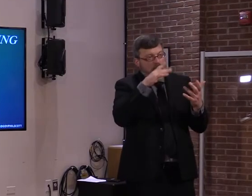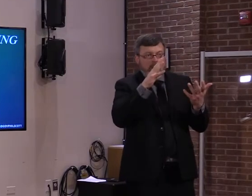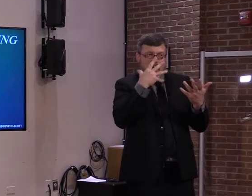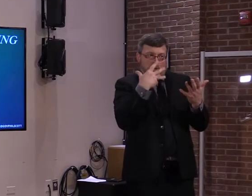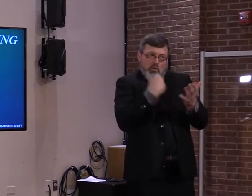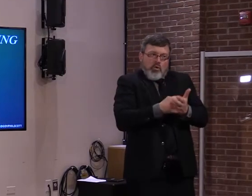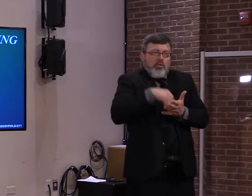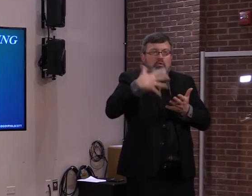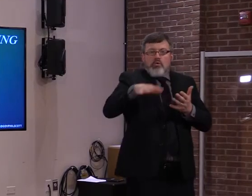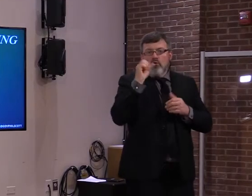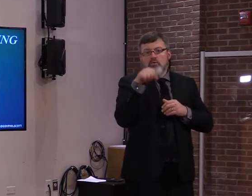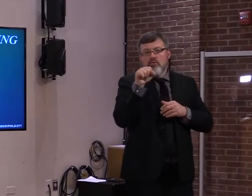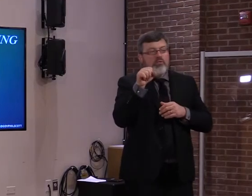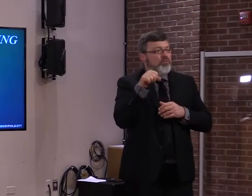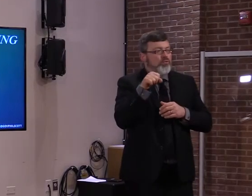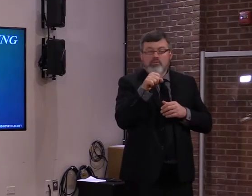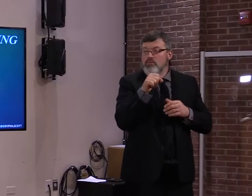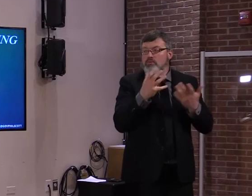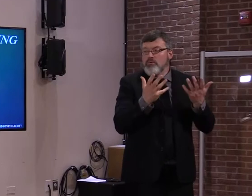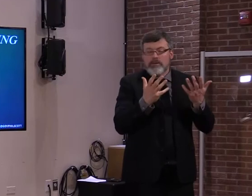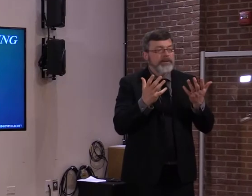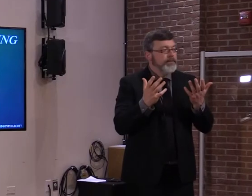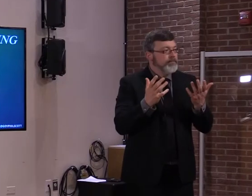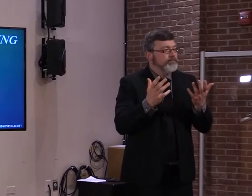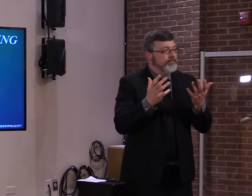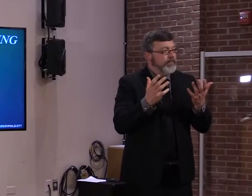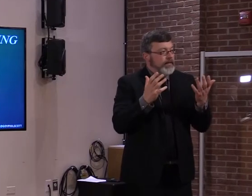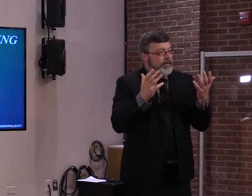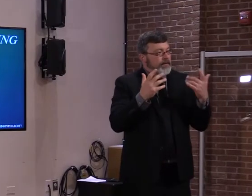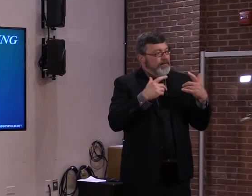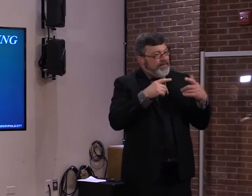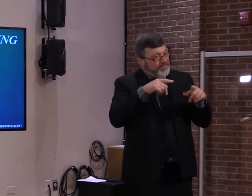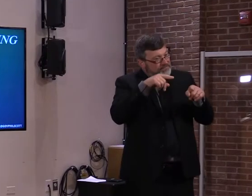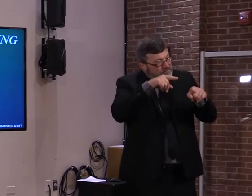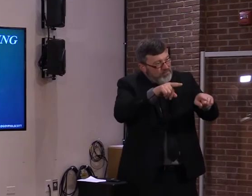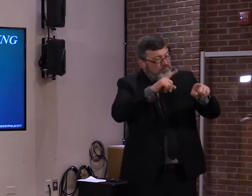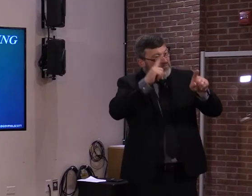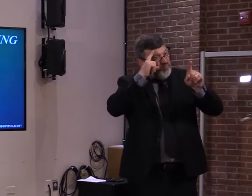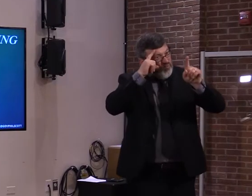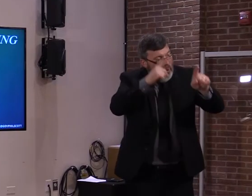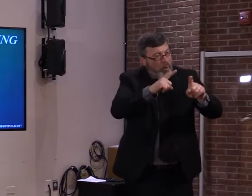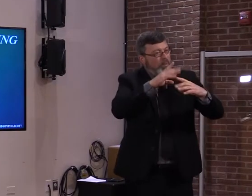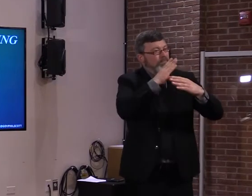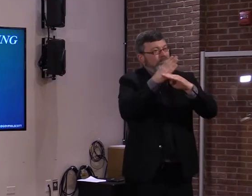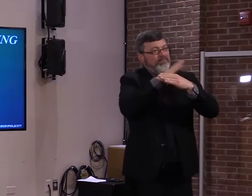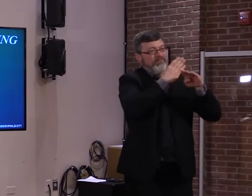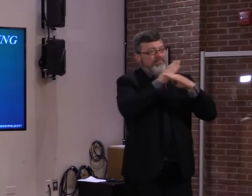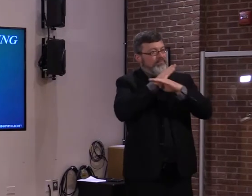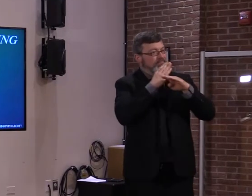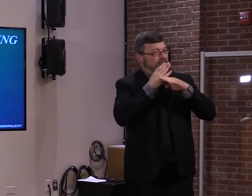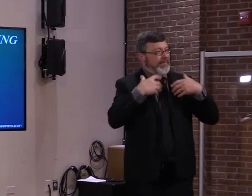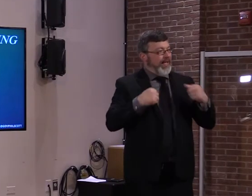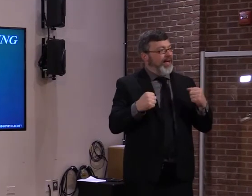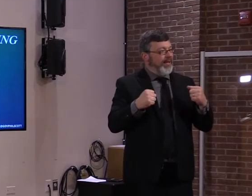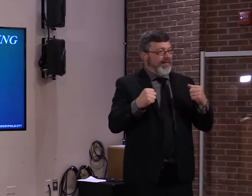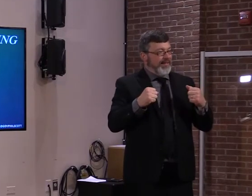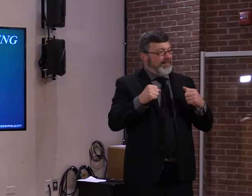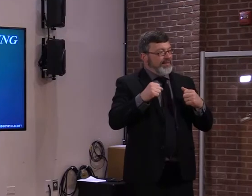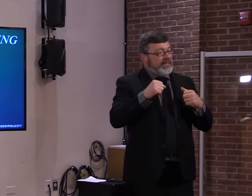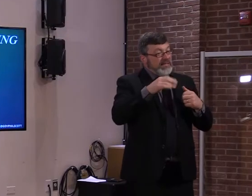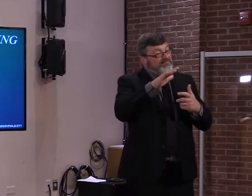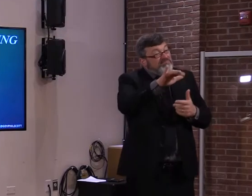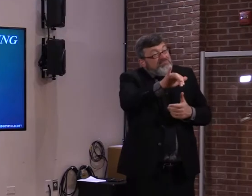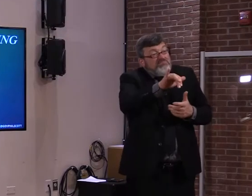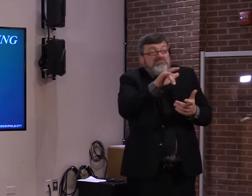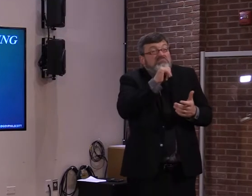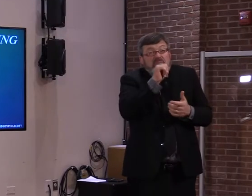about, preventive, population health care, IT systems, those one times that Medicaid allows us